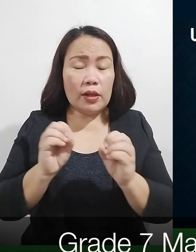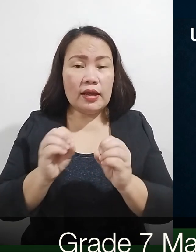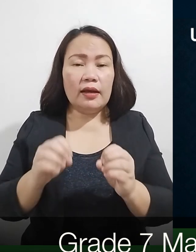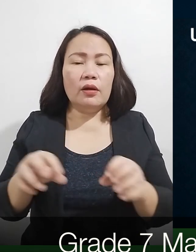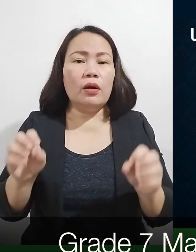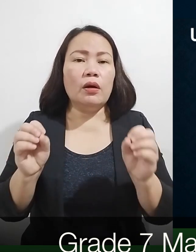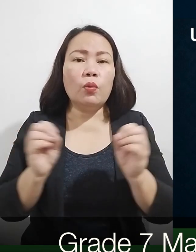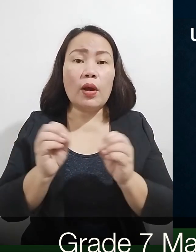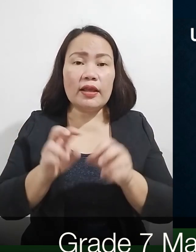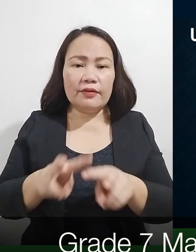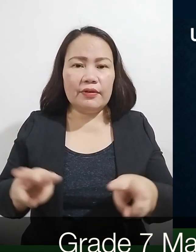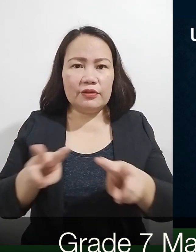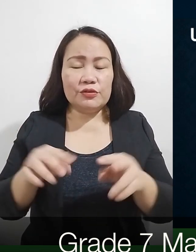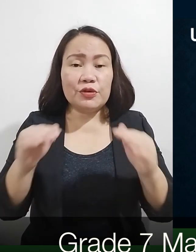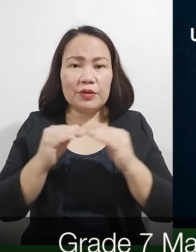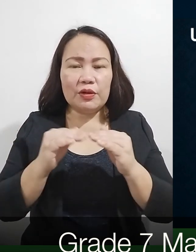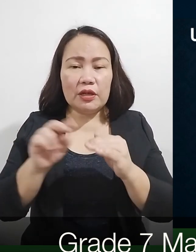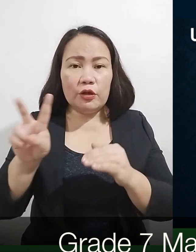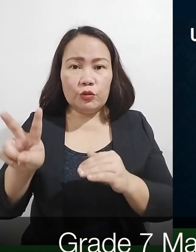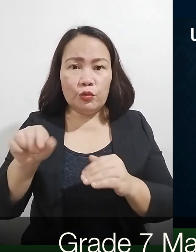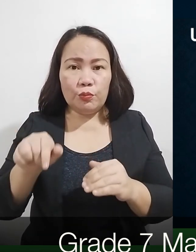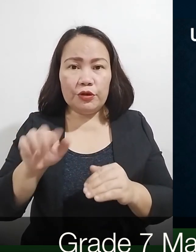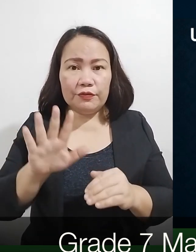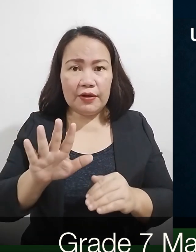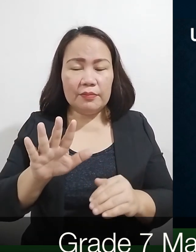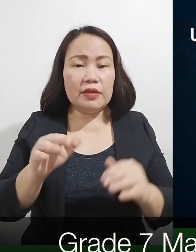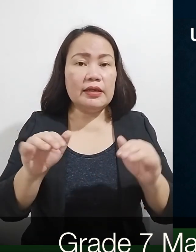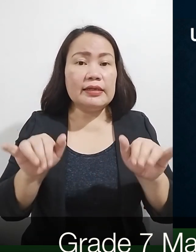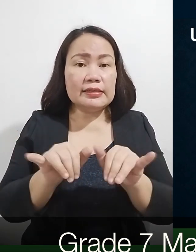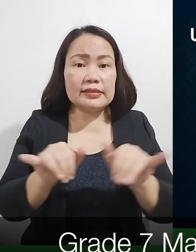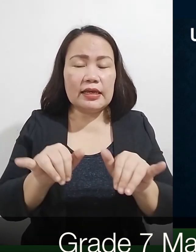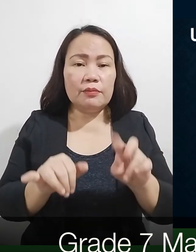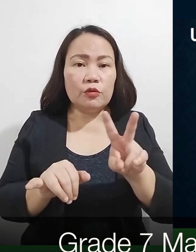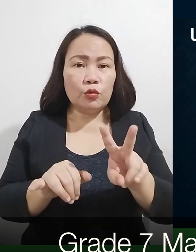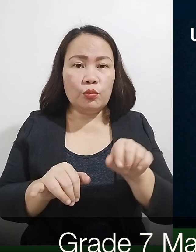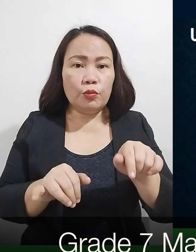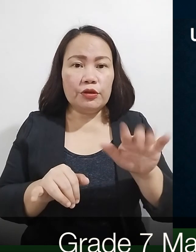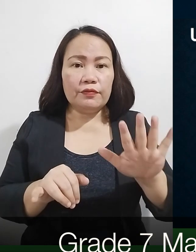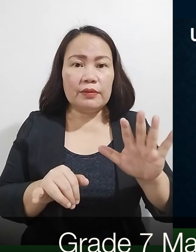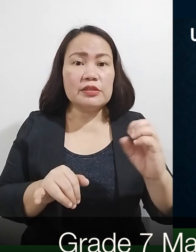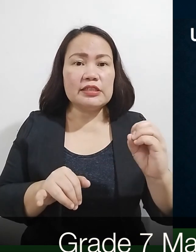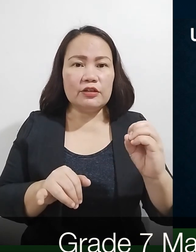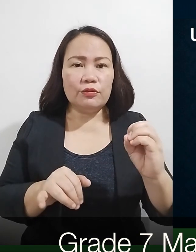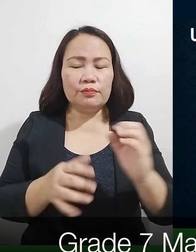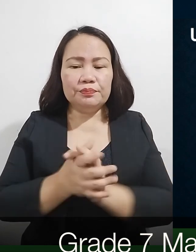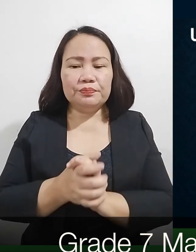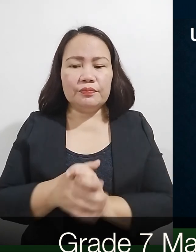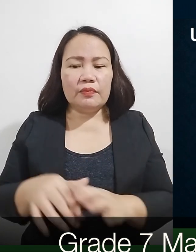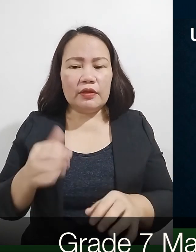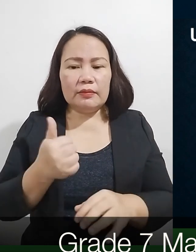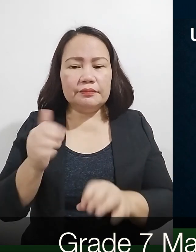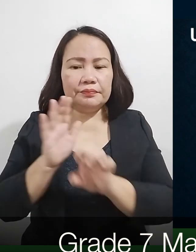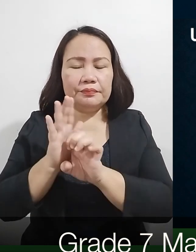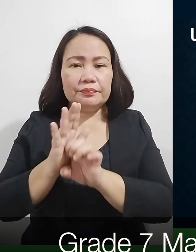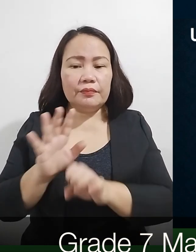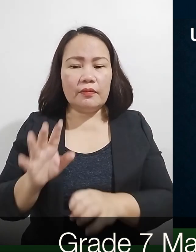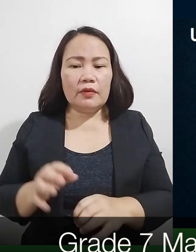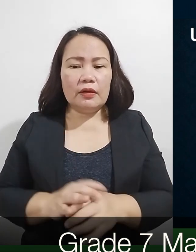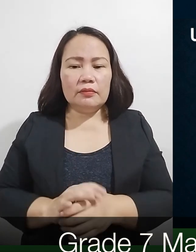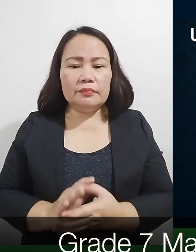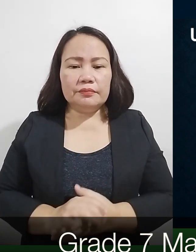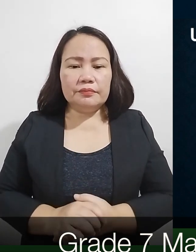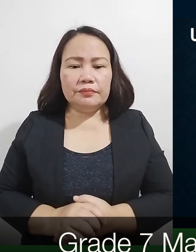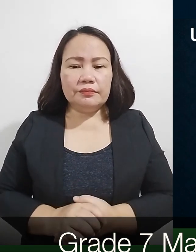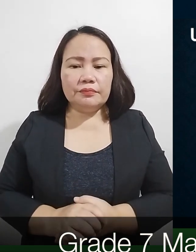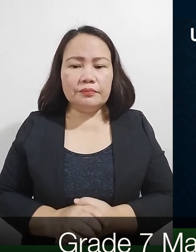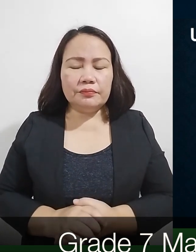namang value yan. That's why they are equal. So, 2.5 is equal to 2.50. Another